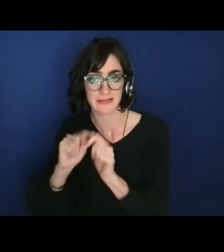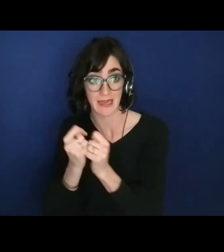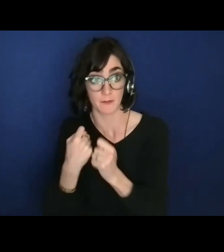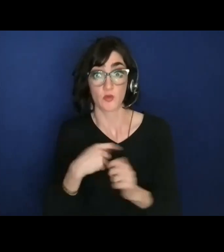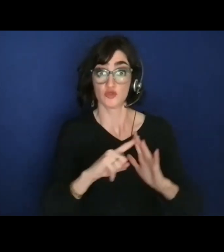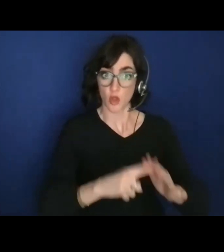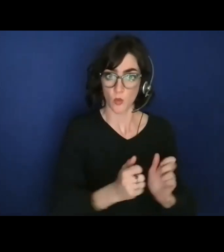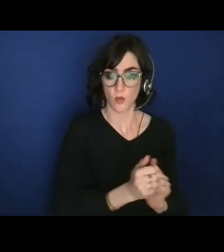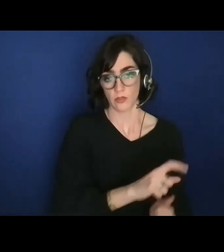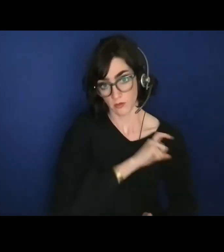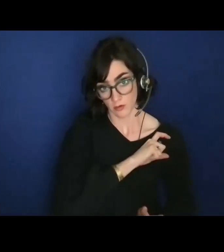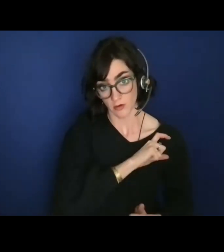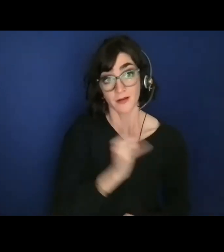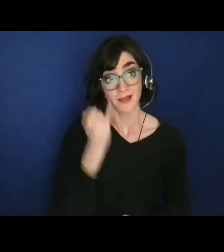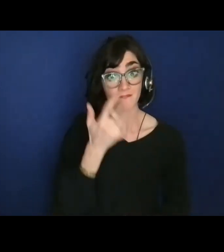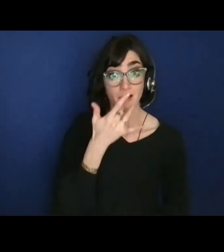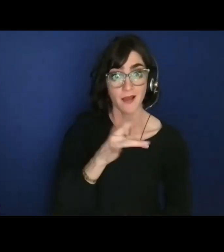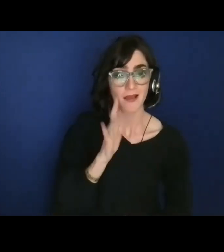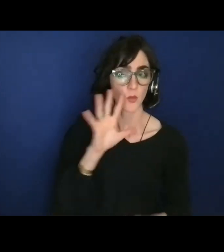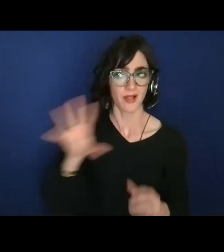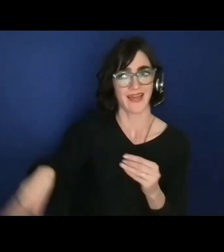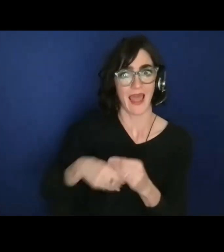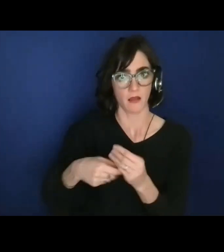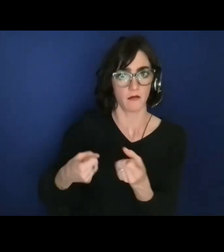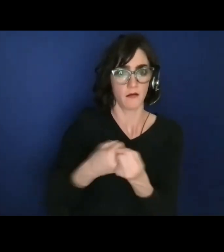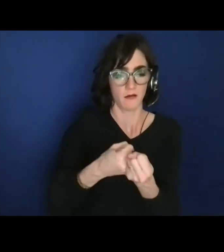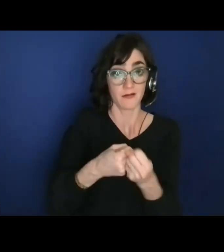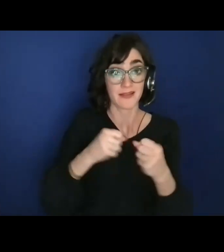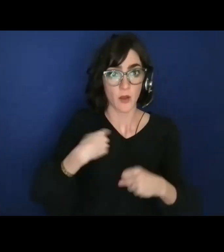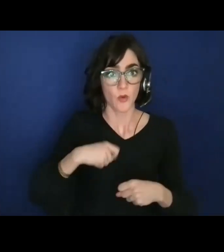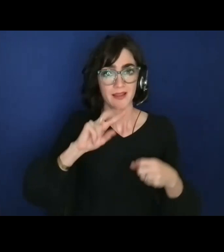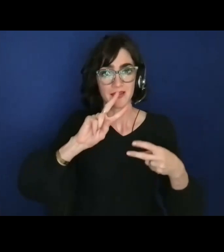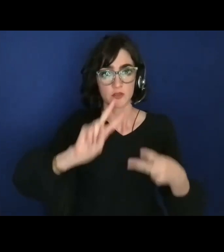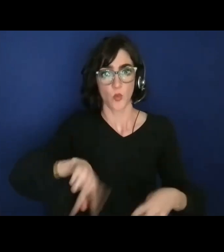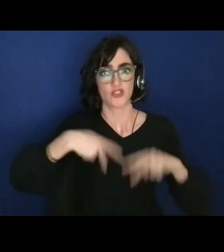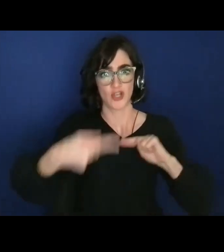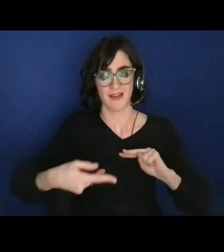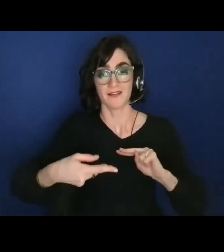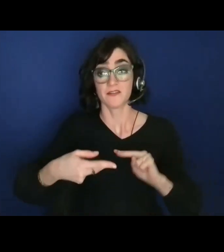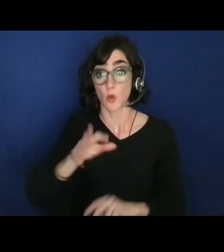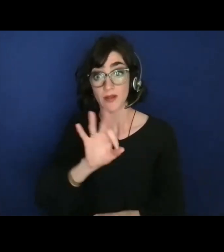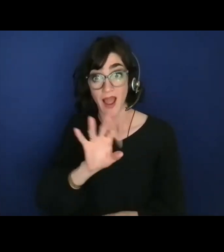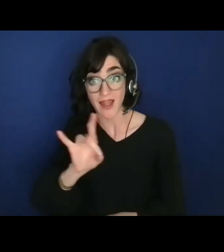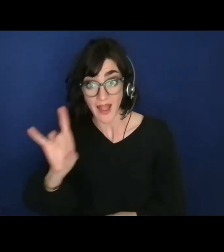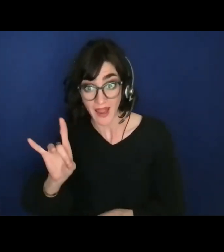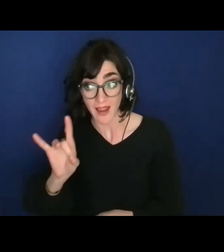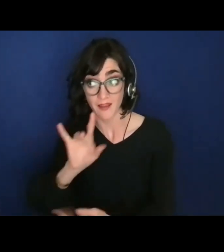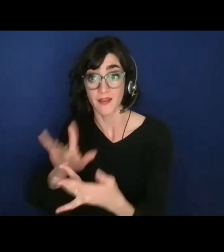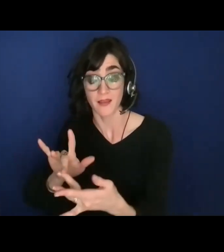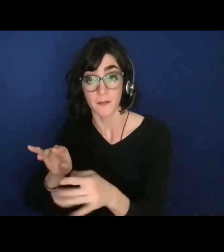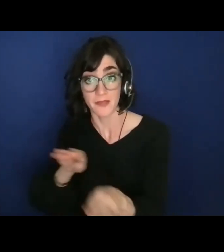adding behavioral health response as a support. And can we switch it so that 988 leads to behavioral health, and then there's a